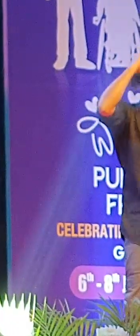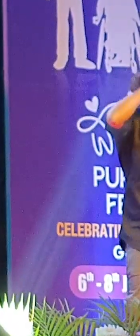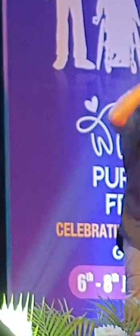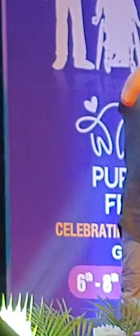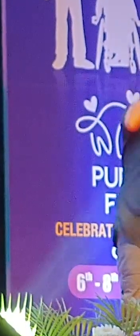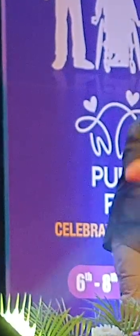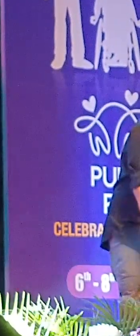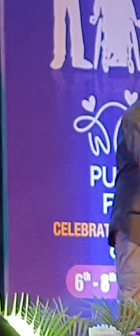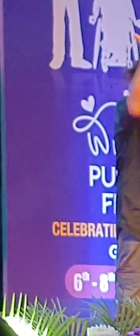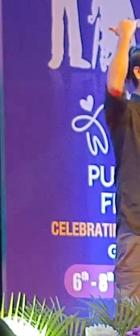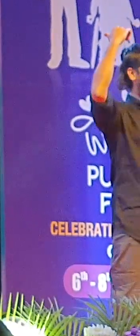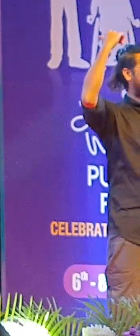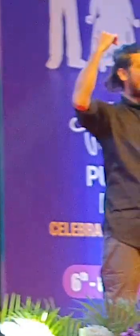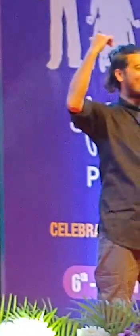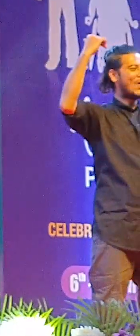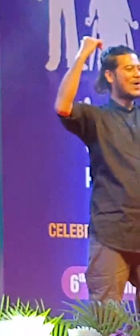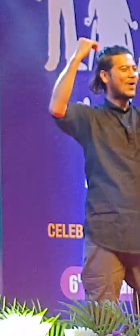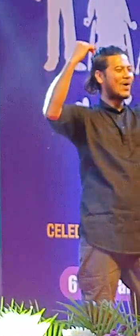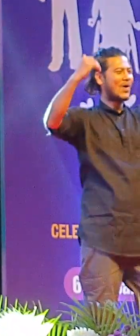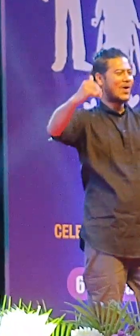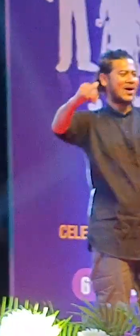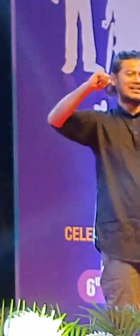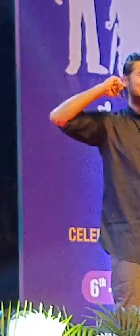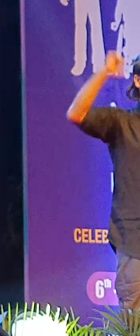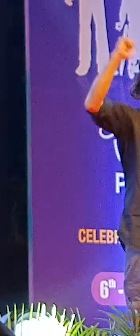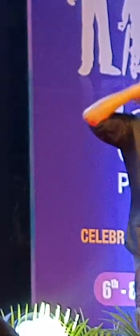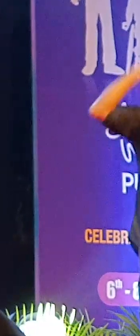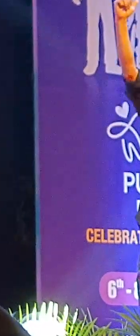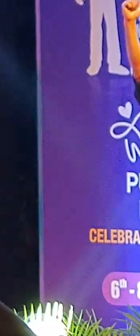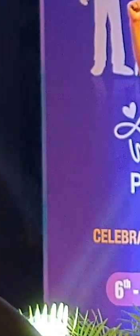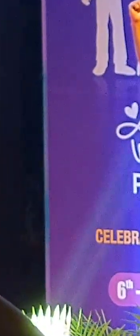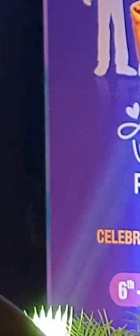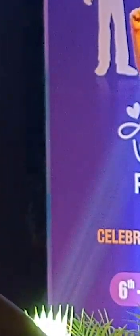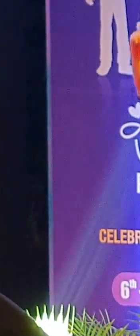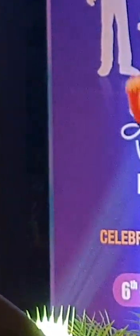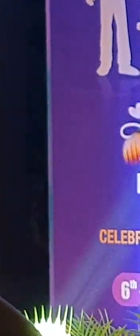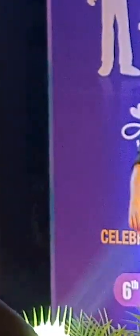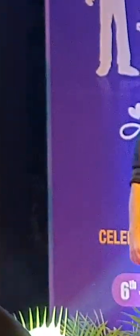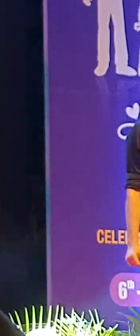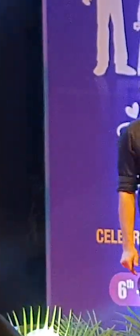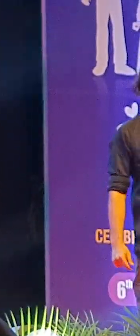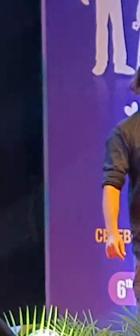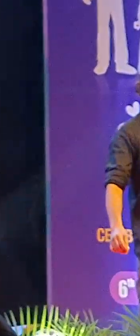Jai ho, jai ho, stand up. Jai ho,